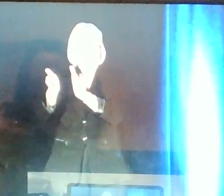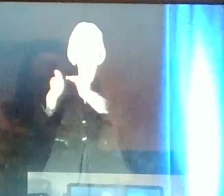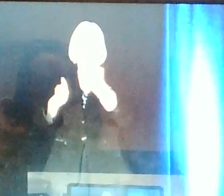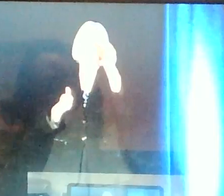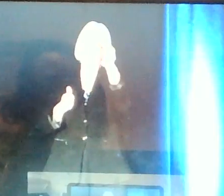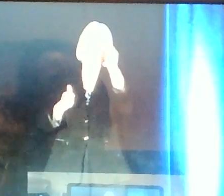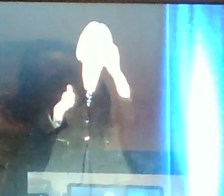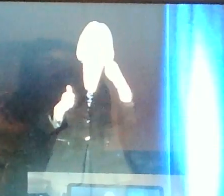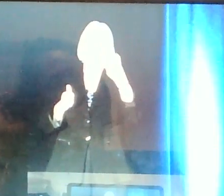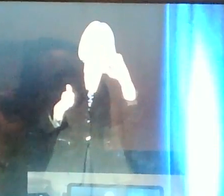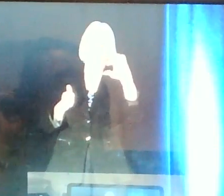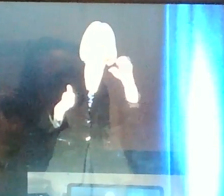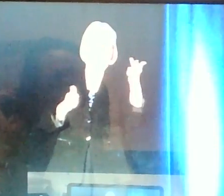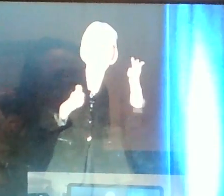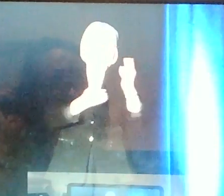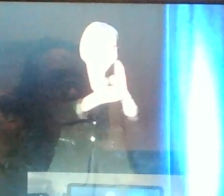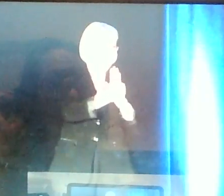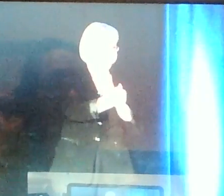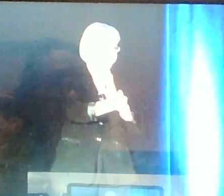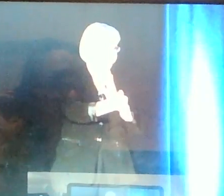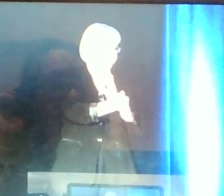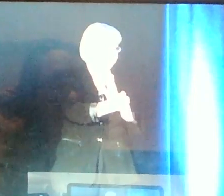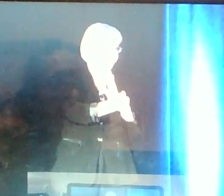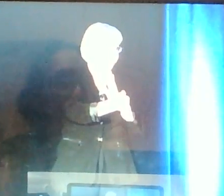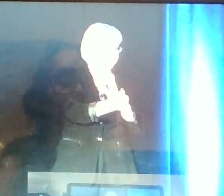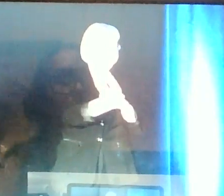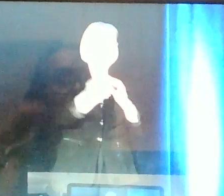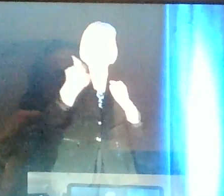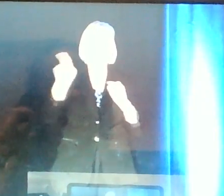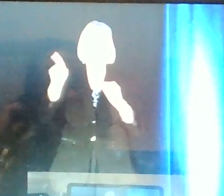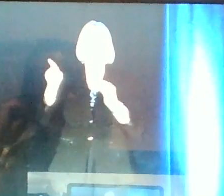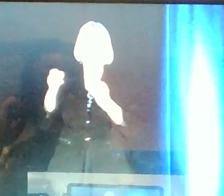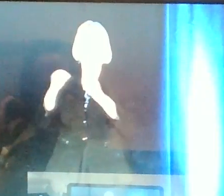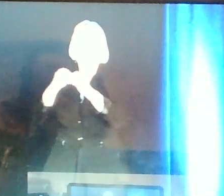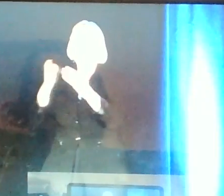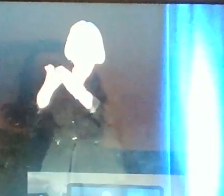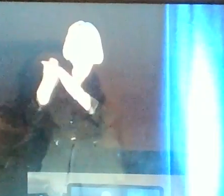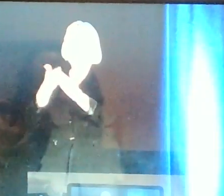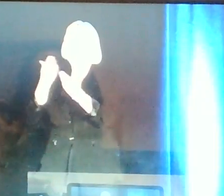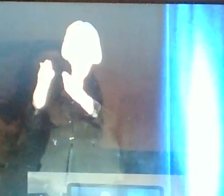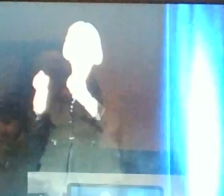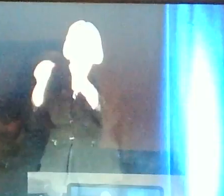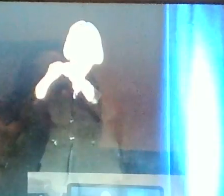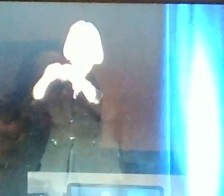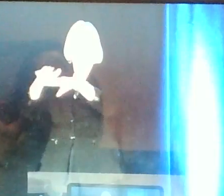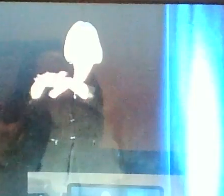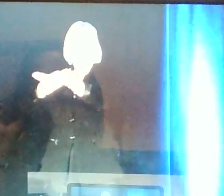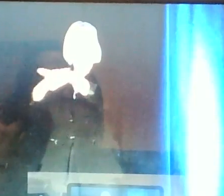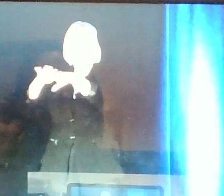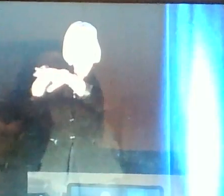lean skills, or knowledge lean skills and knowledge rich skills. This is more simple,